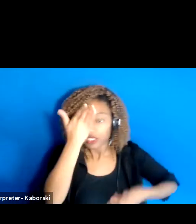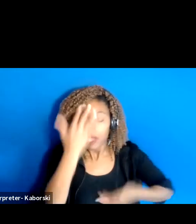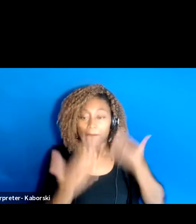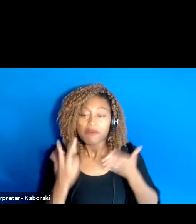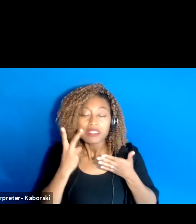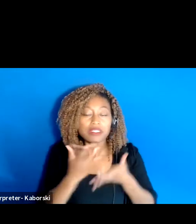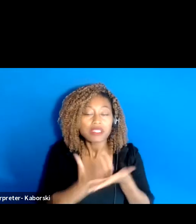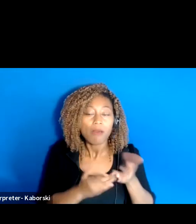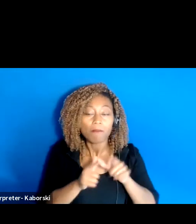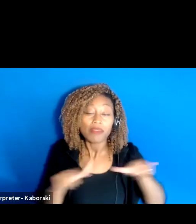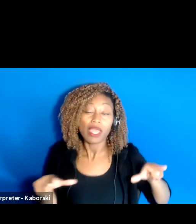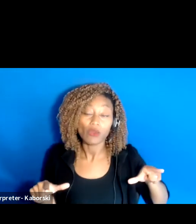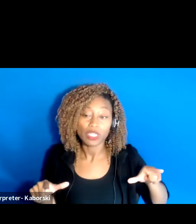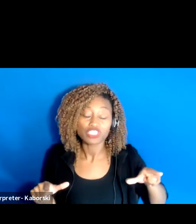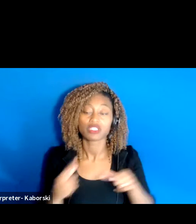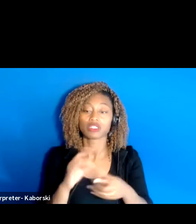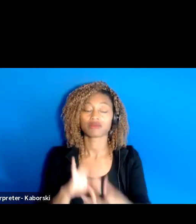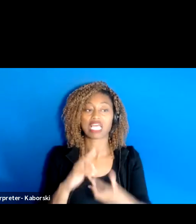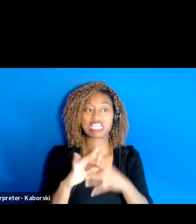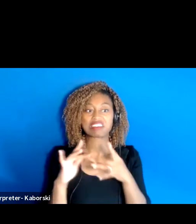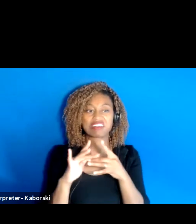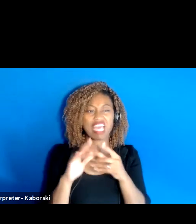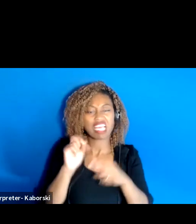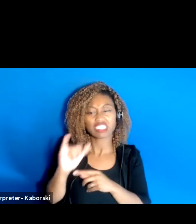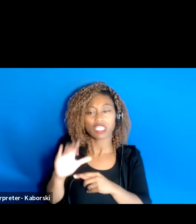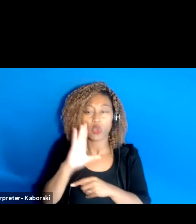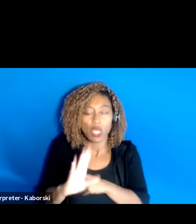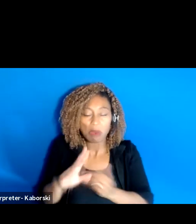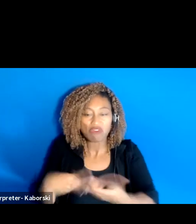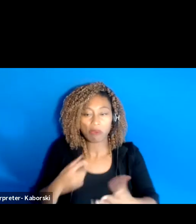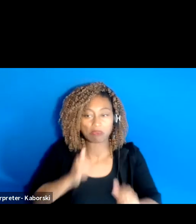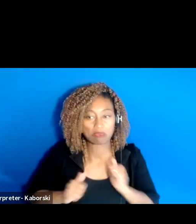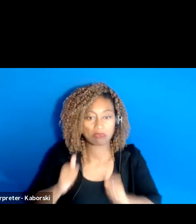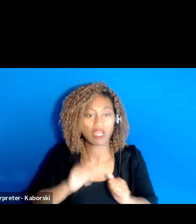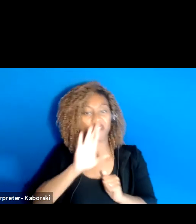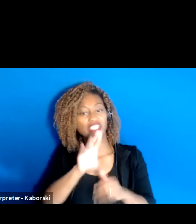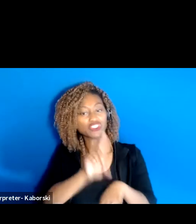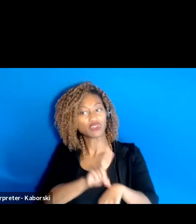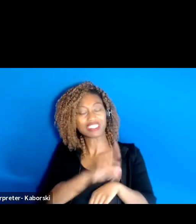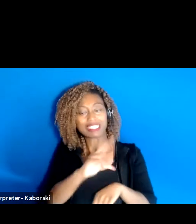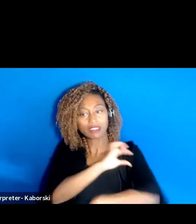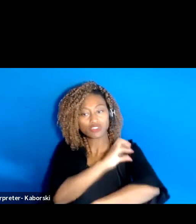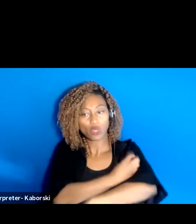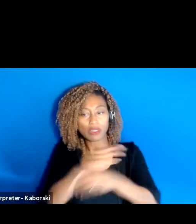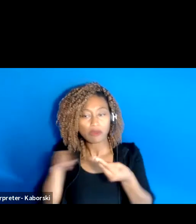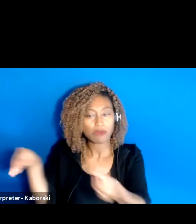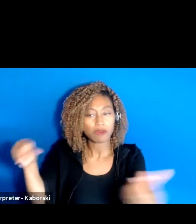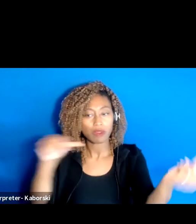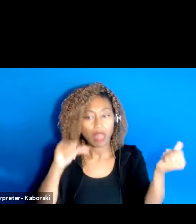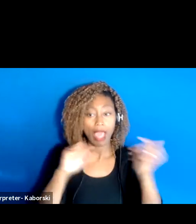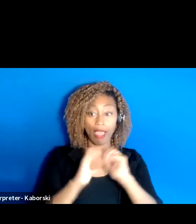language about how the silk will perform its duties and authorities and the resources it'll use